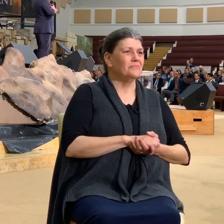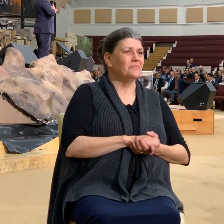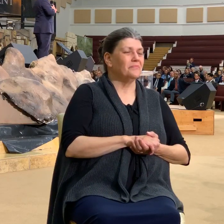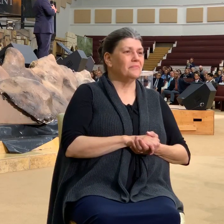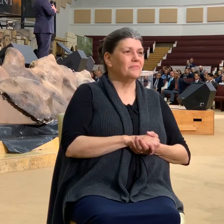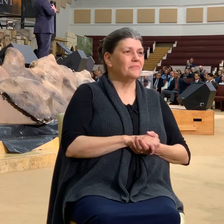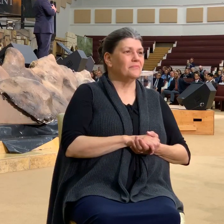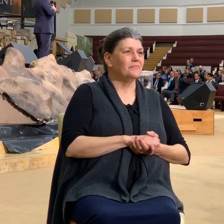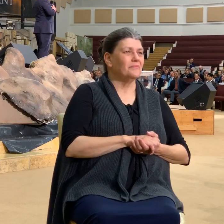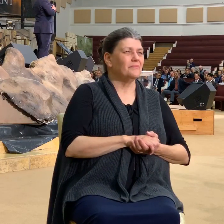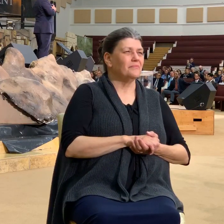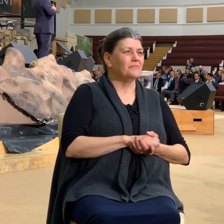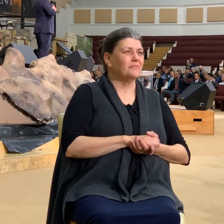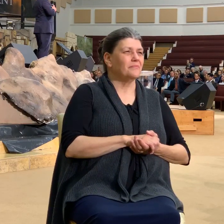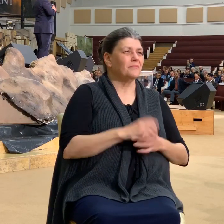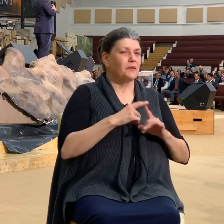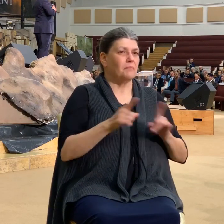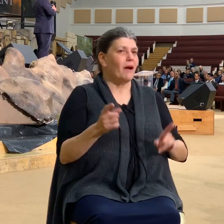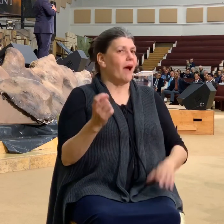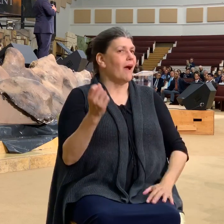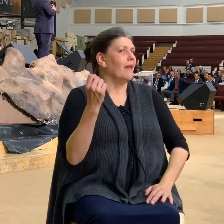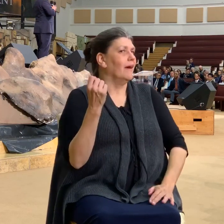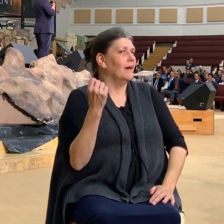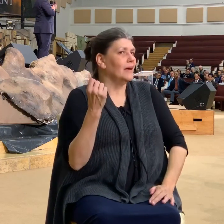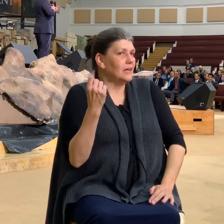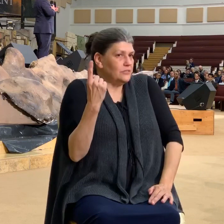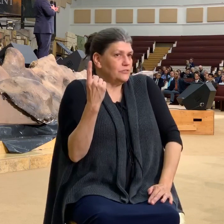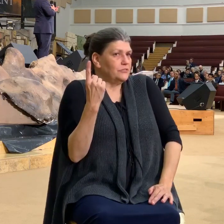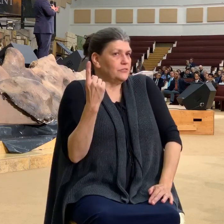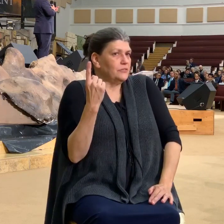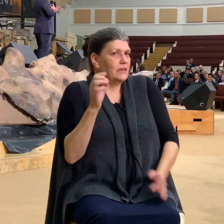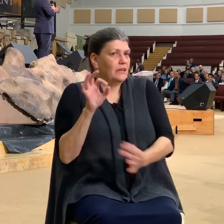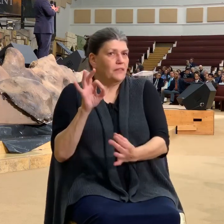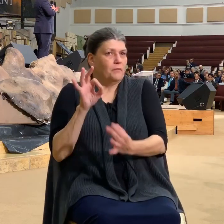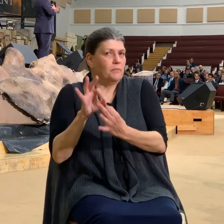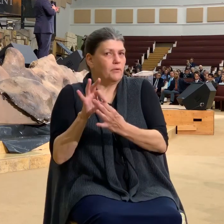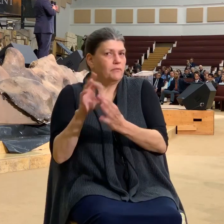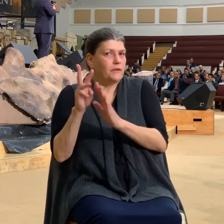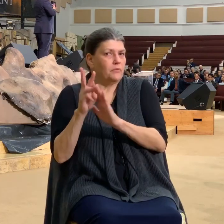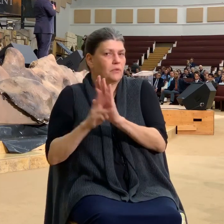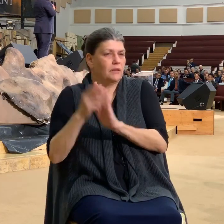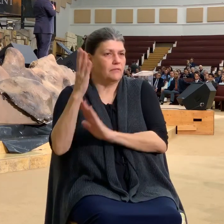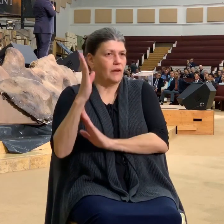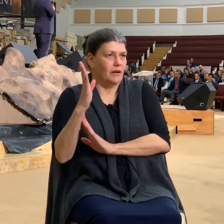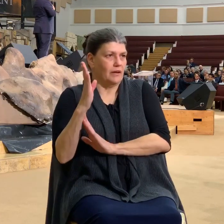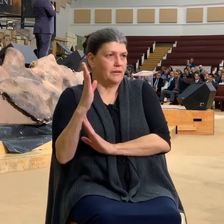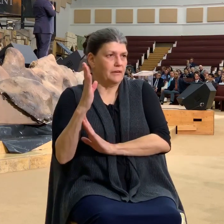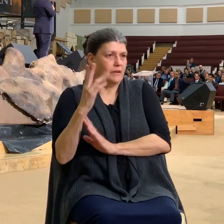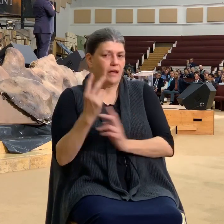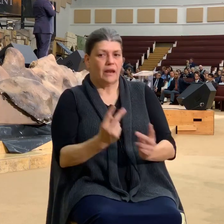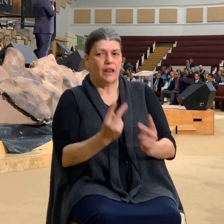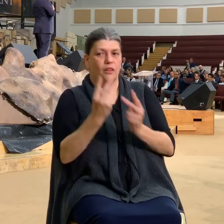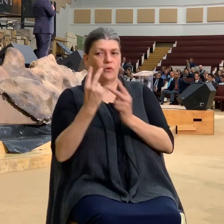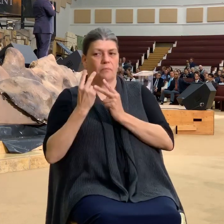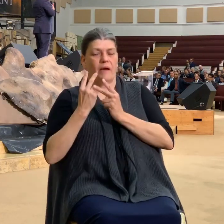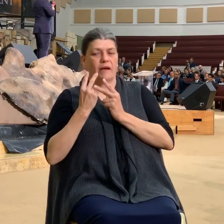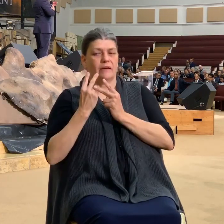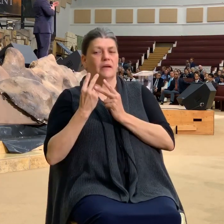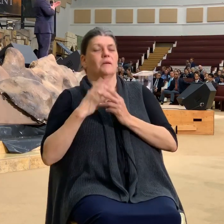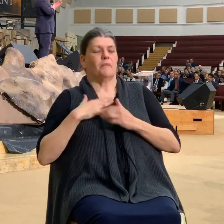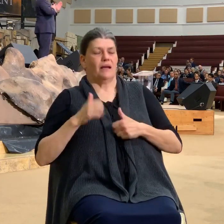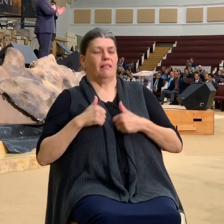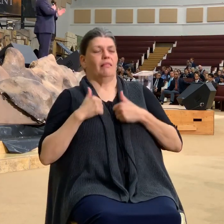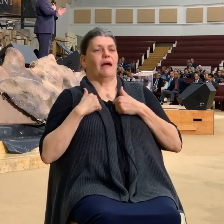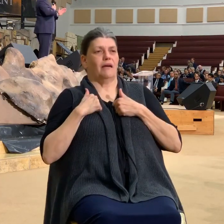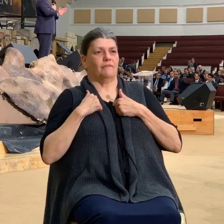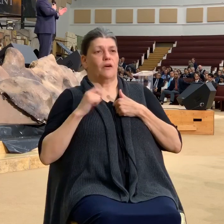But I understood there was a perfect will of God. And I look back over my life at where